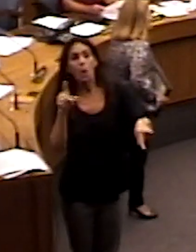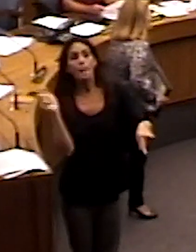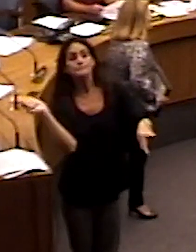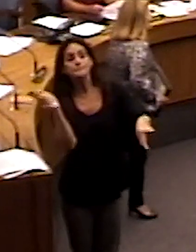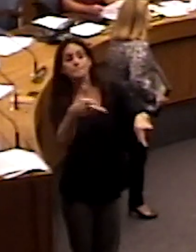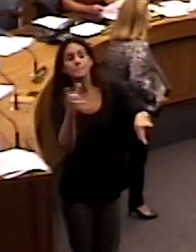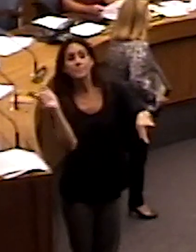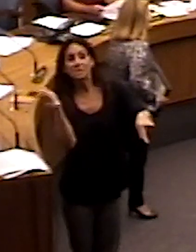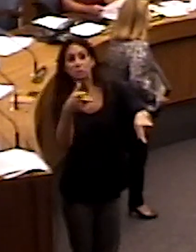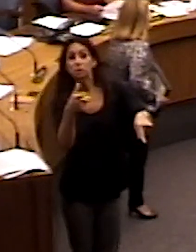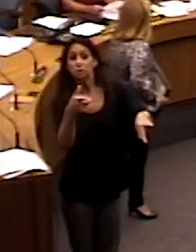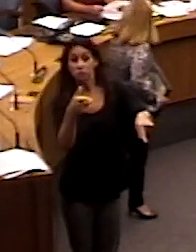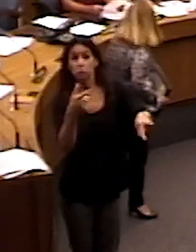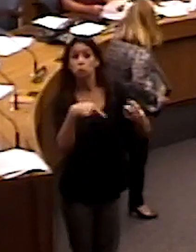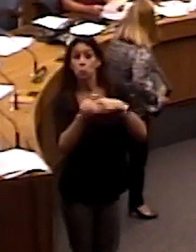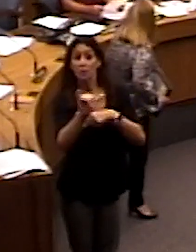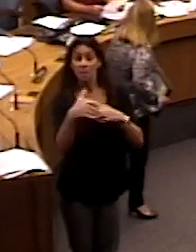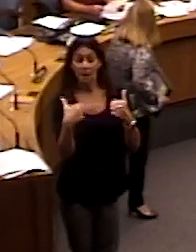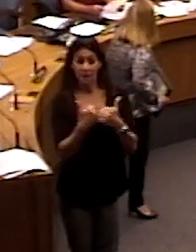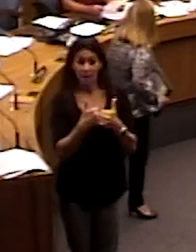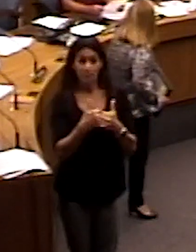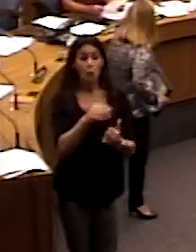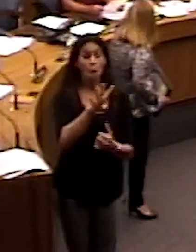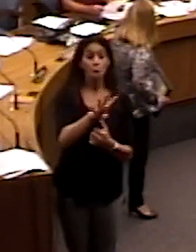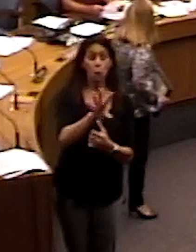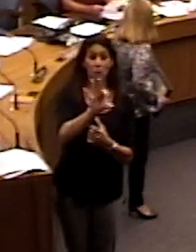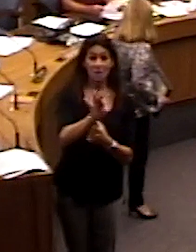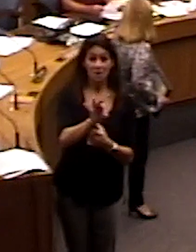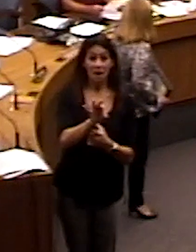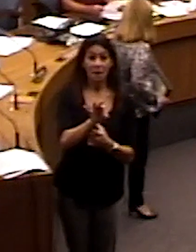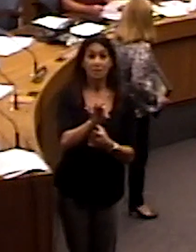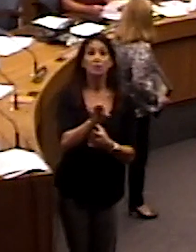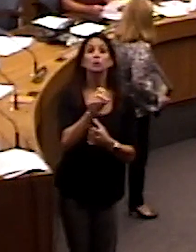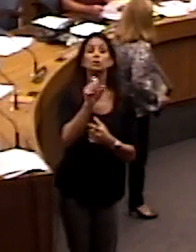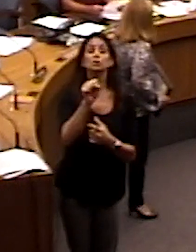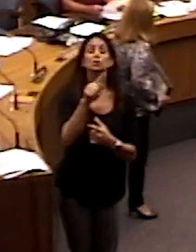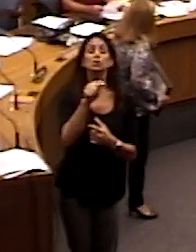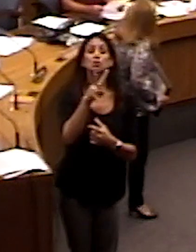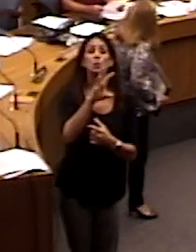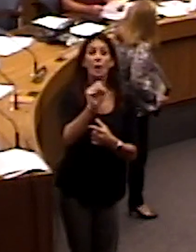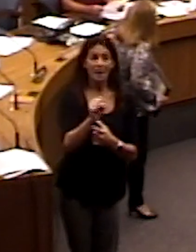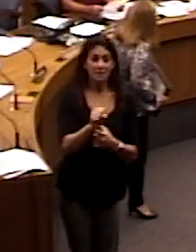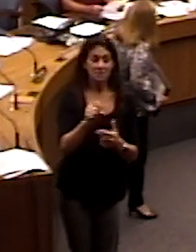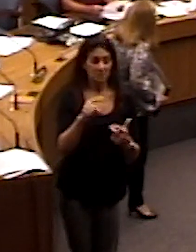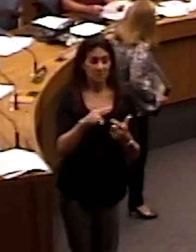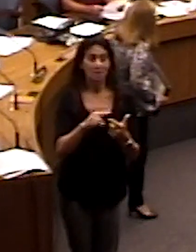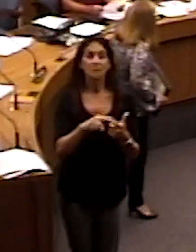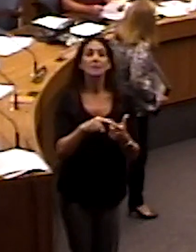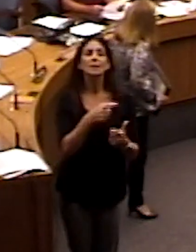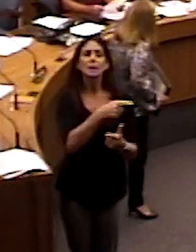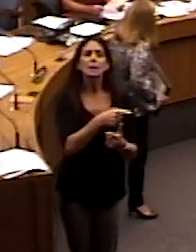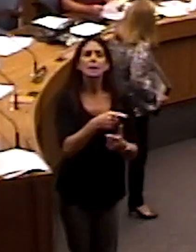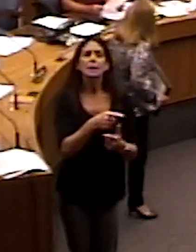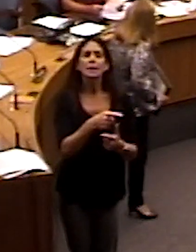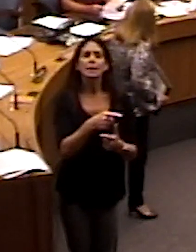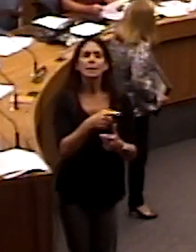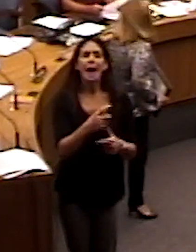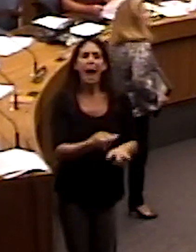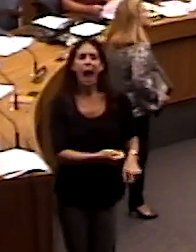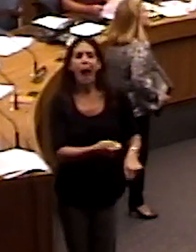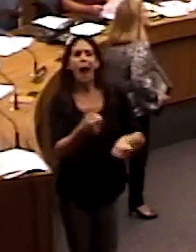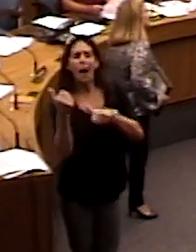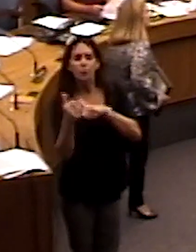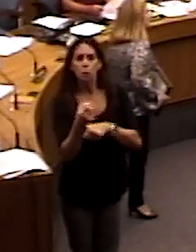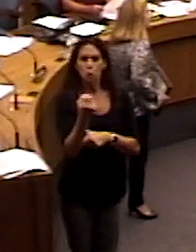pardon me, with 49 pitches being strikes. Stephen struck out 12 batters from the number one